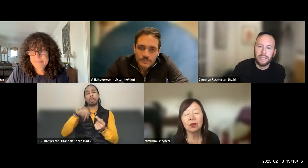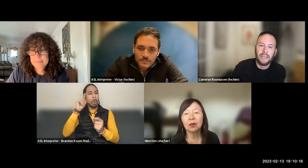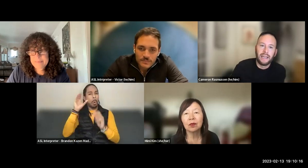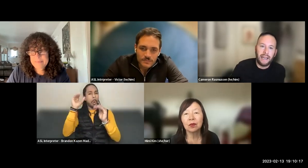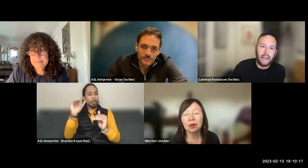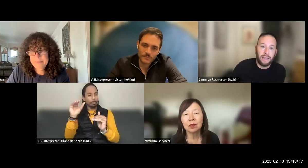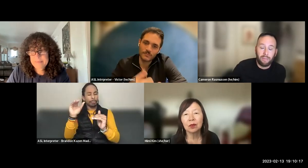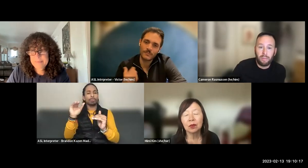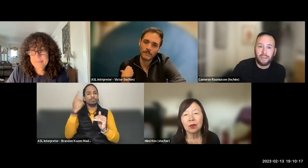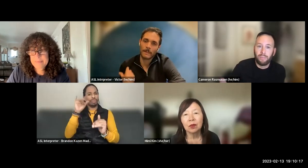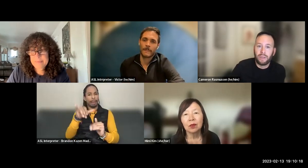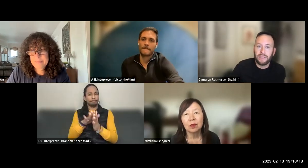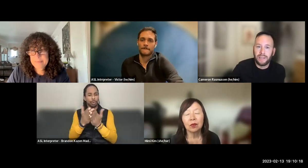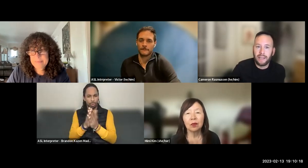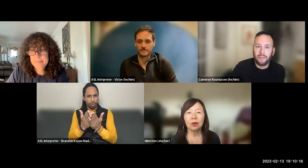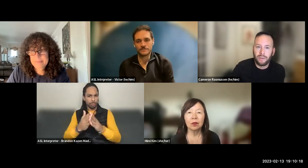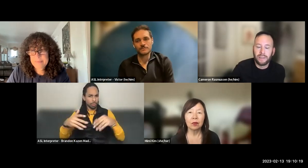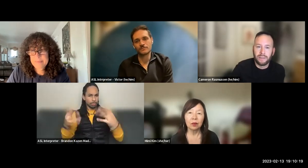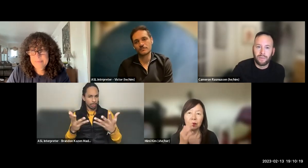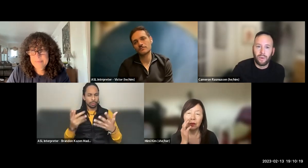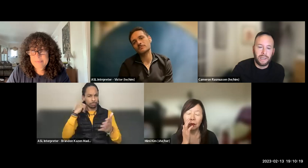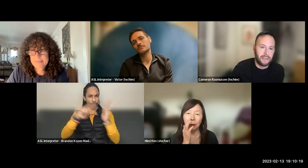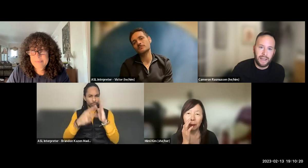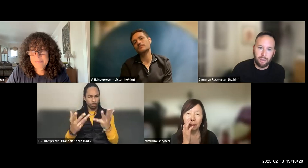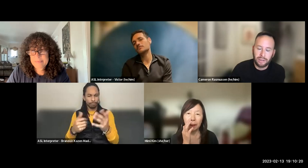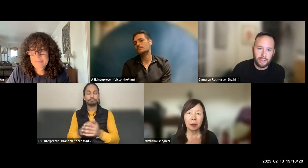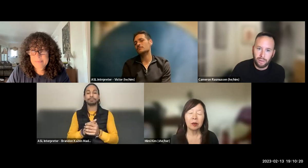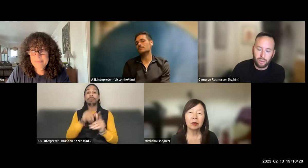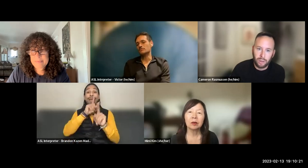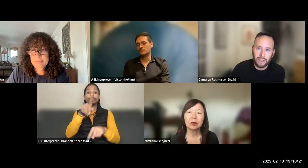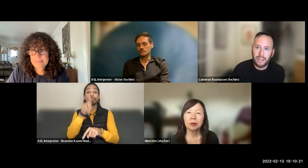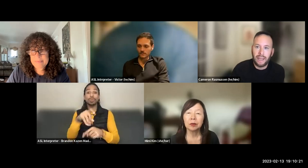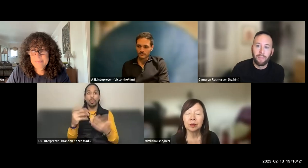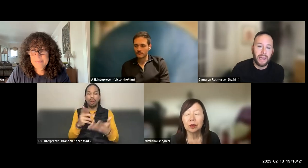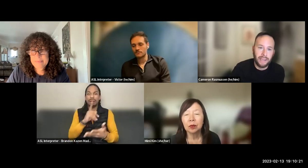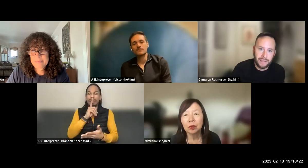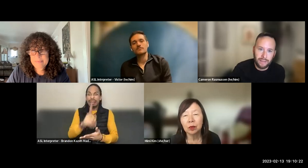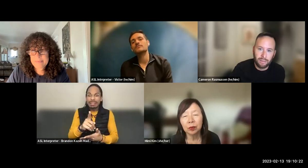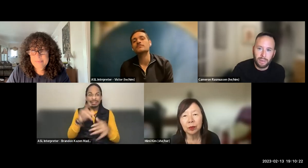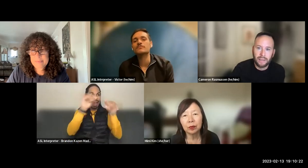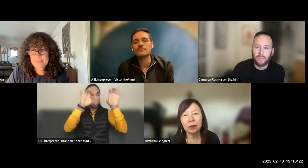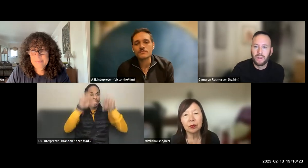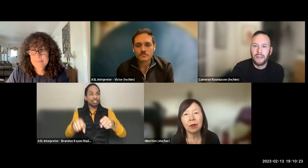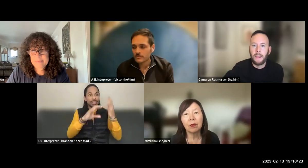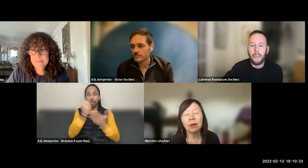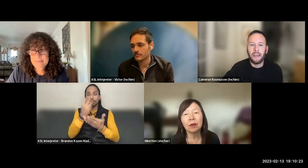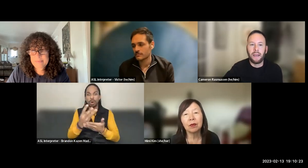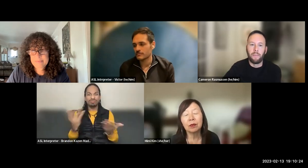But I think the purpose of the book is to answer these questions of what is abolitionist social work, and is it even